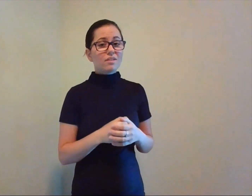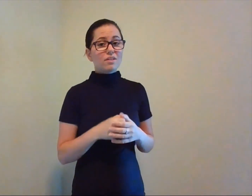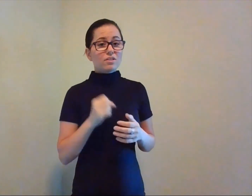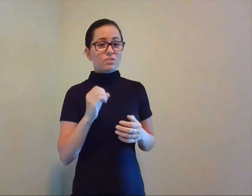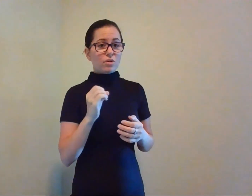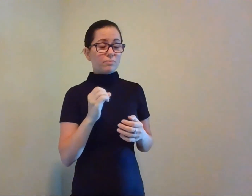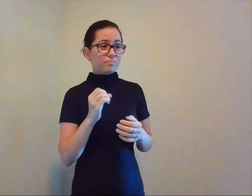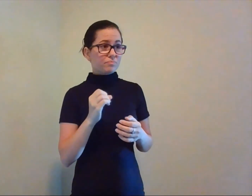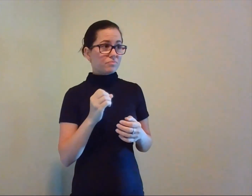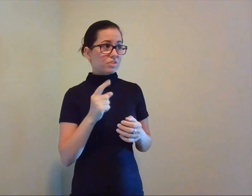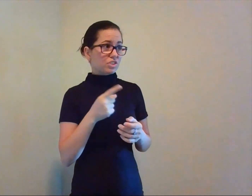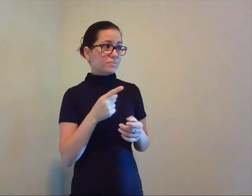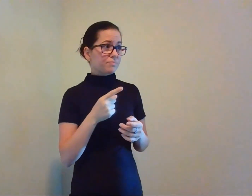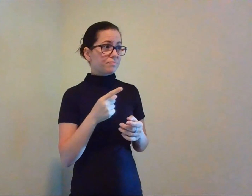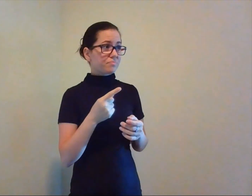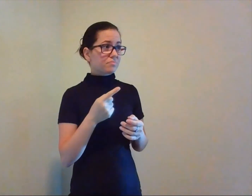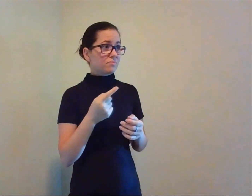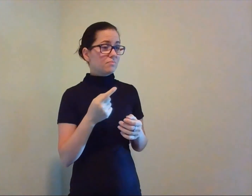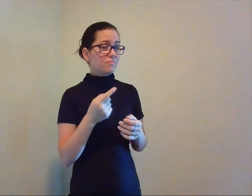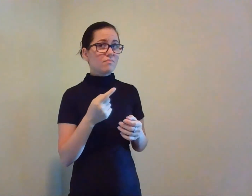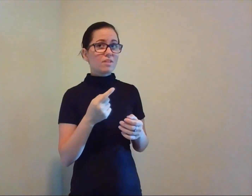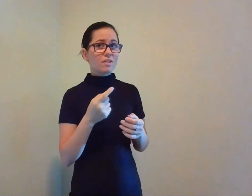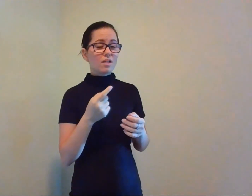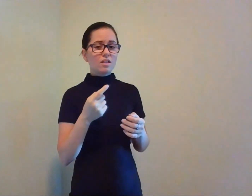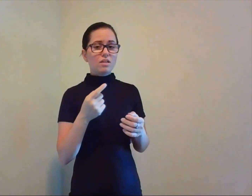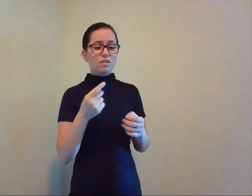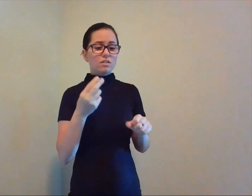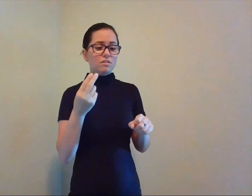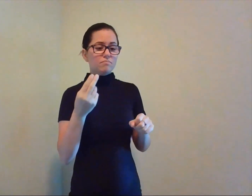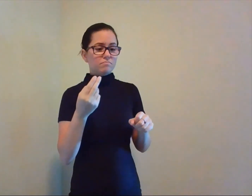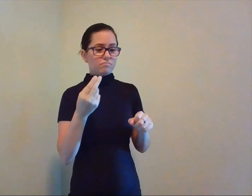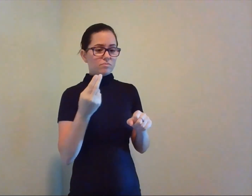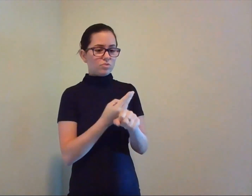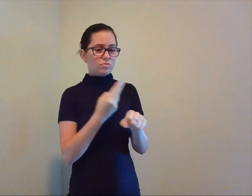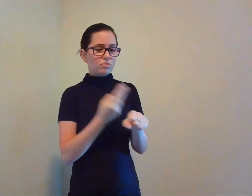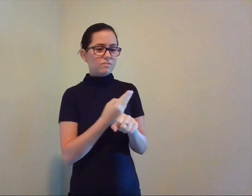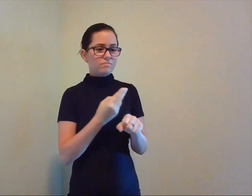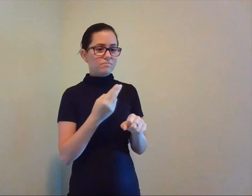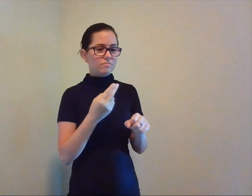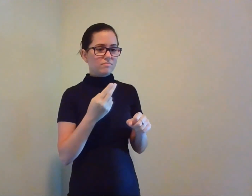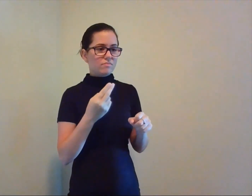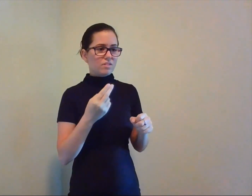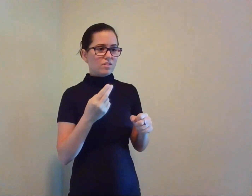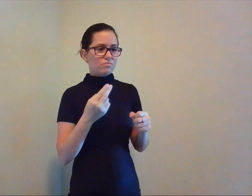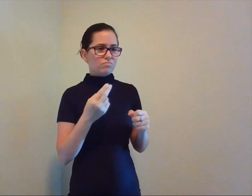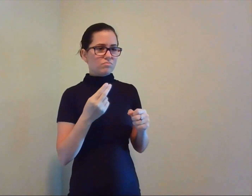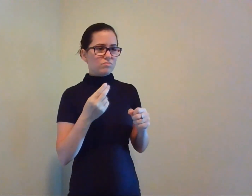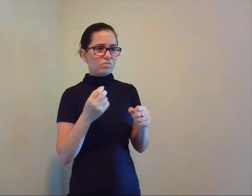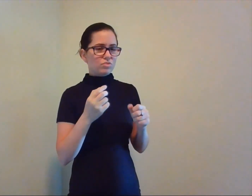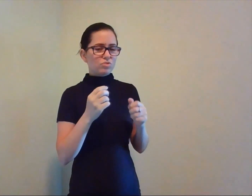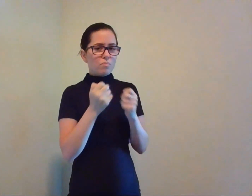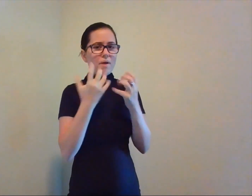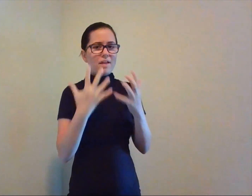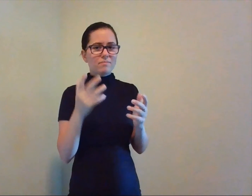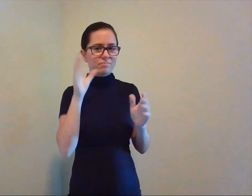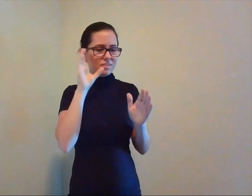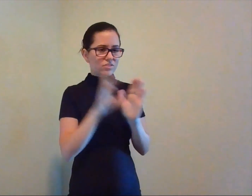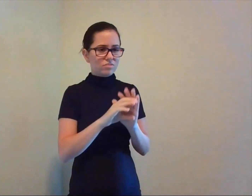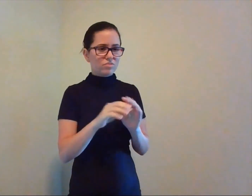a George shot. Yeah. And then the other girl put on pants. Yep. And it got less and less interesting to me. You know why they do that? It make it seem like they're going back.